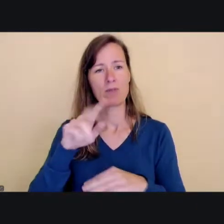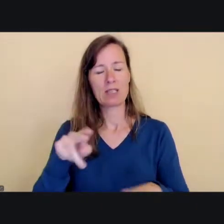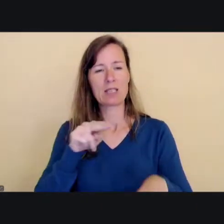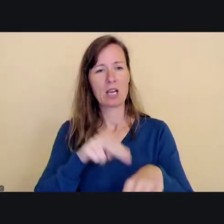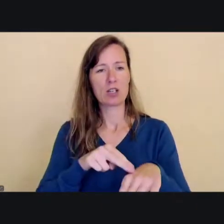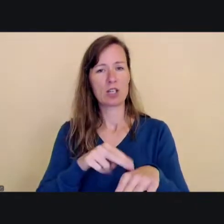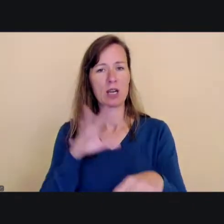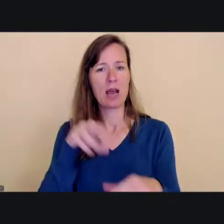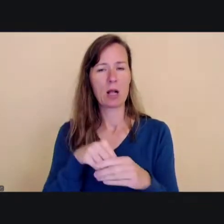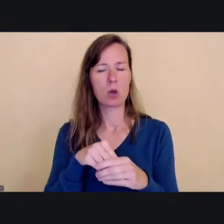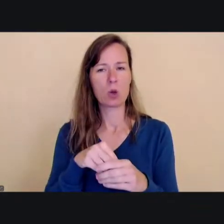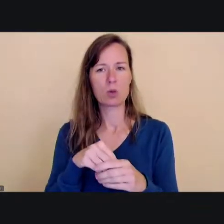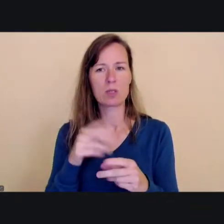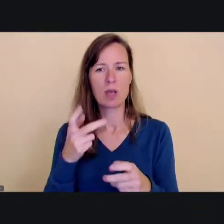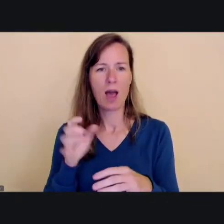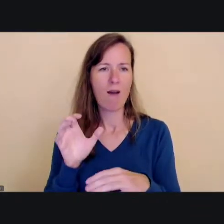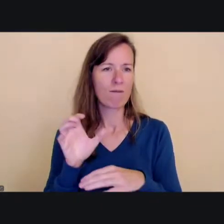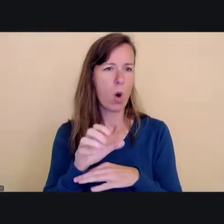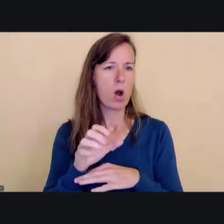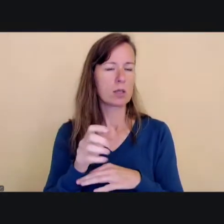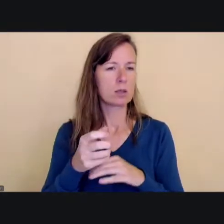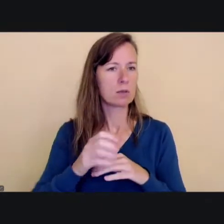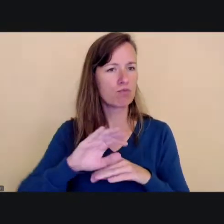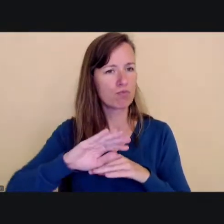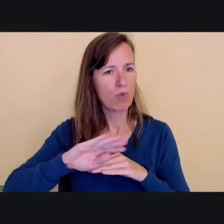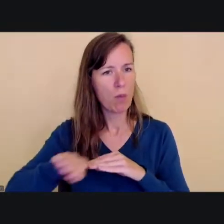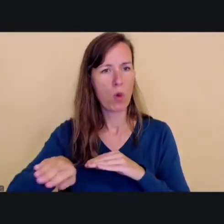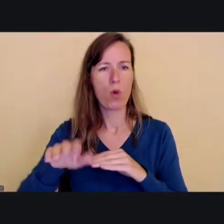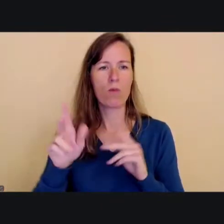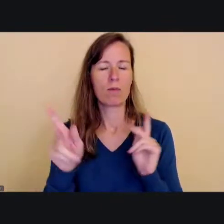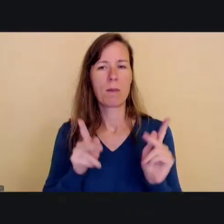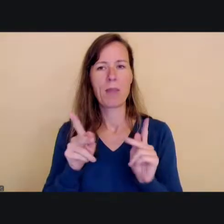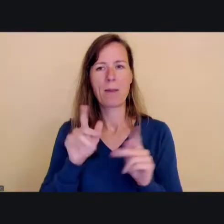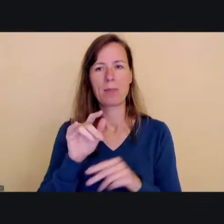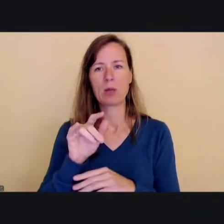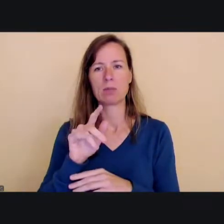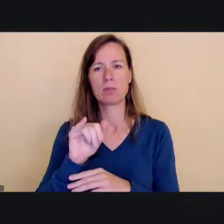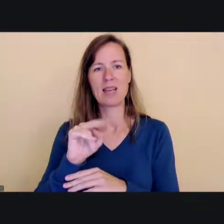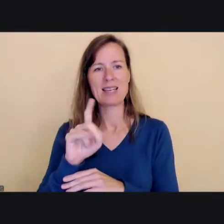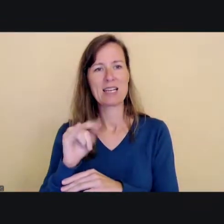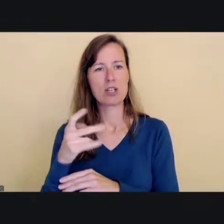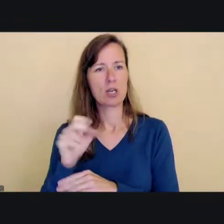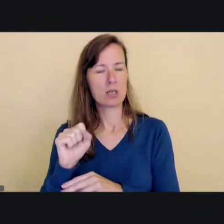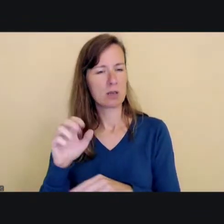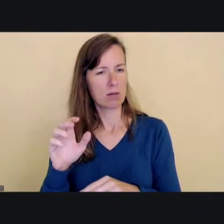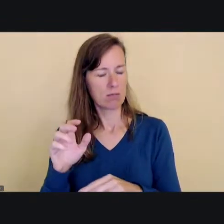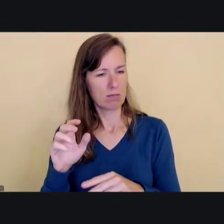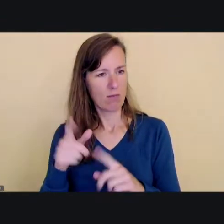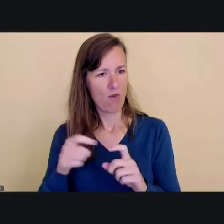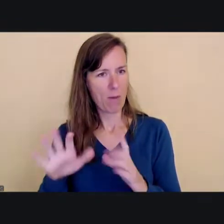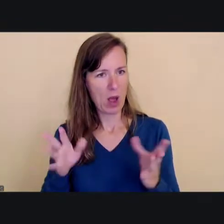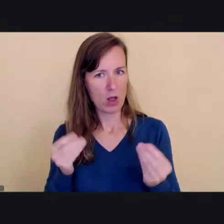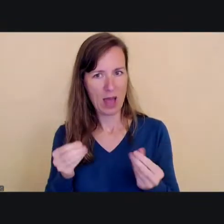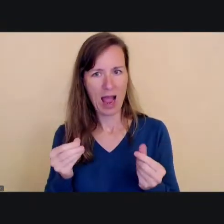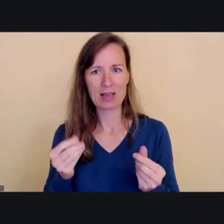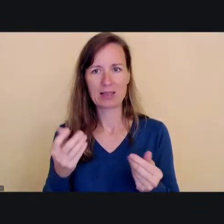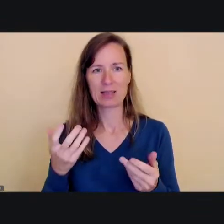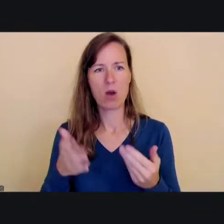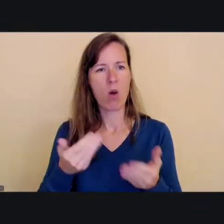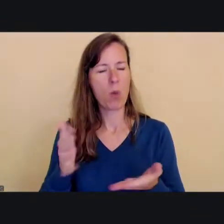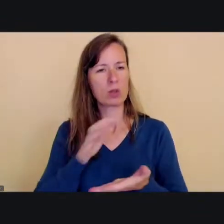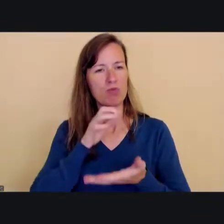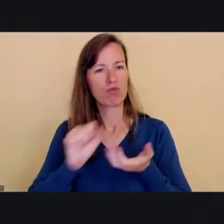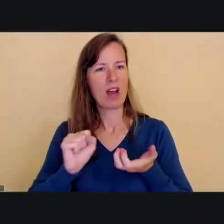removal of indigenous peoples from their ancestral lands, forcing assimilation, and nearly erasing the vibrant cultures of our